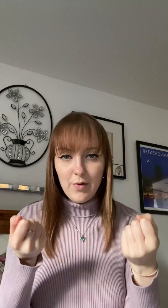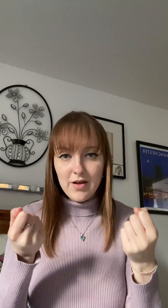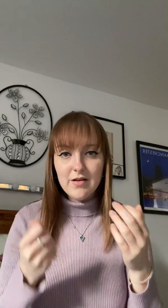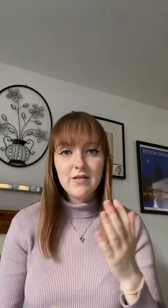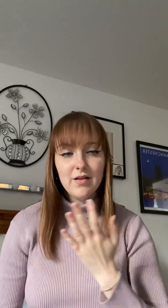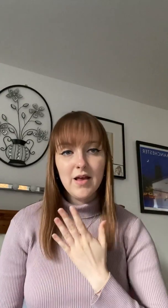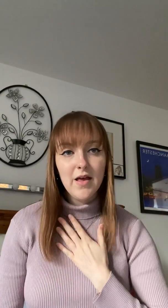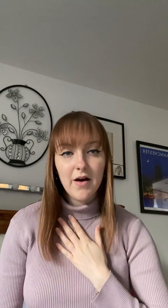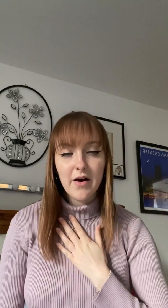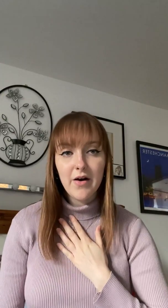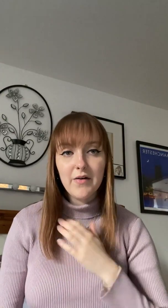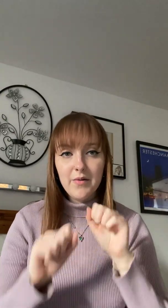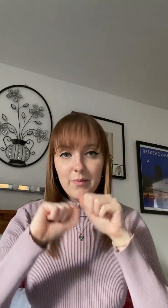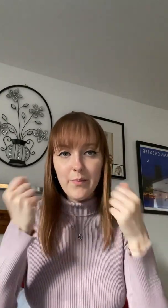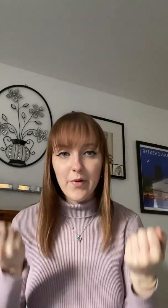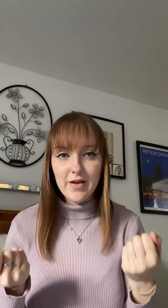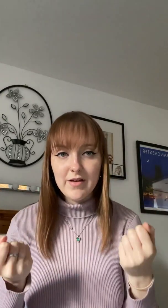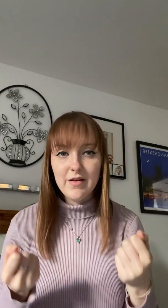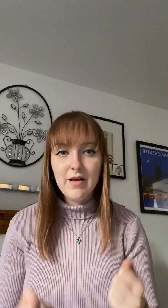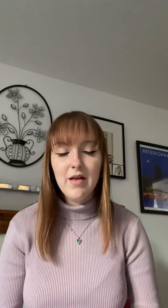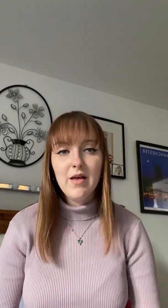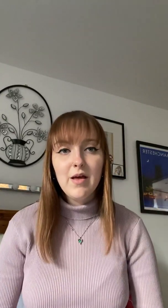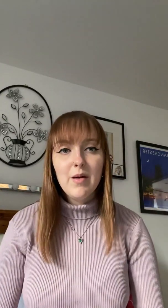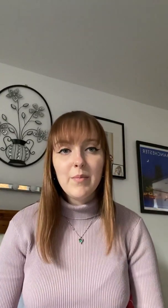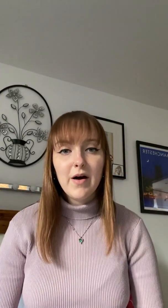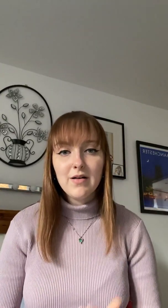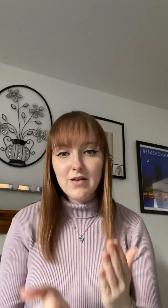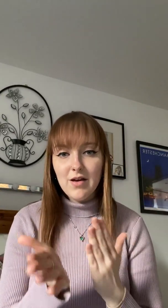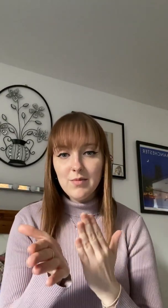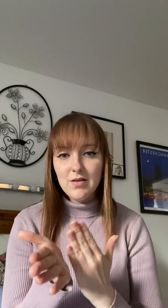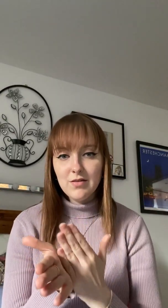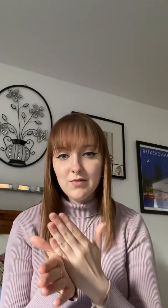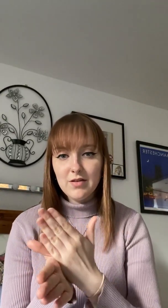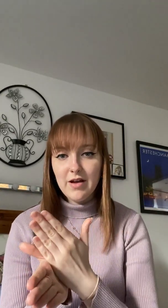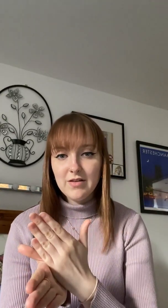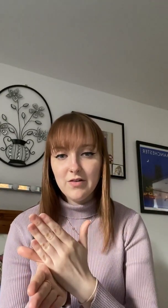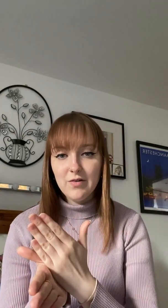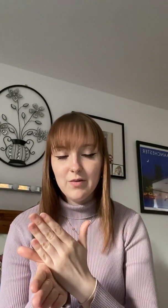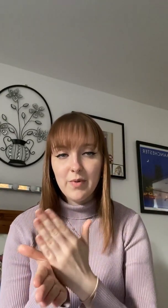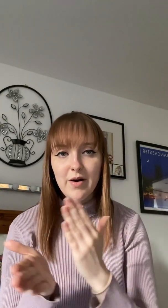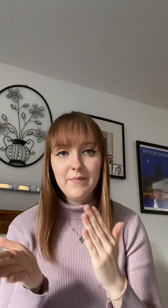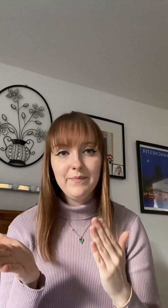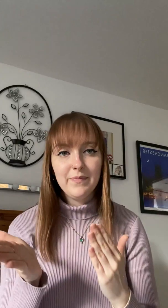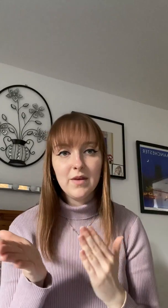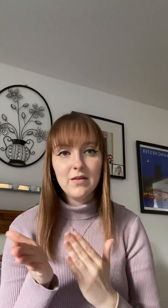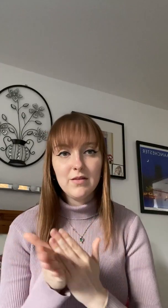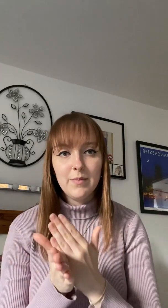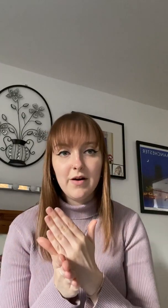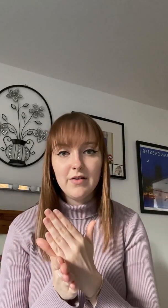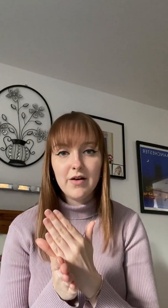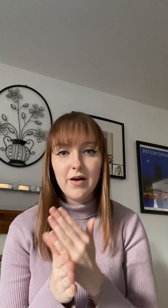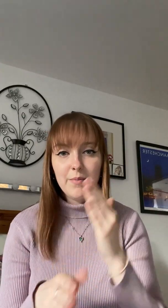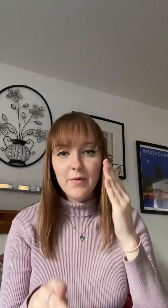break. Heart, break. Part-time, you sort of slice your palm. So part-time